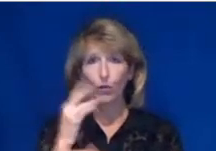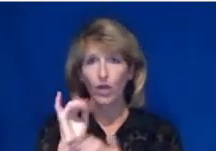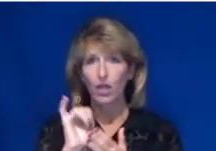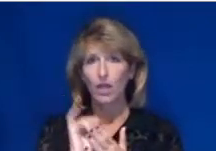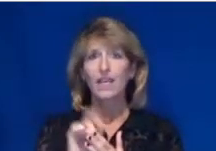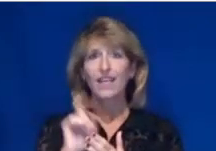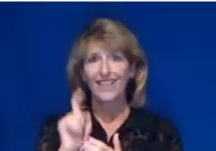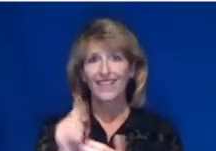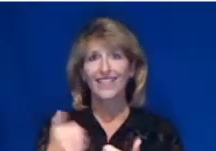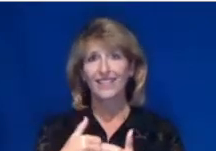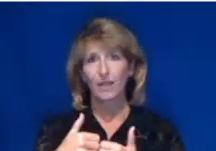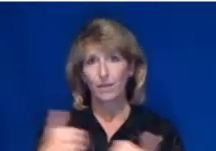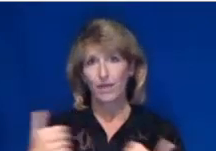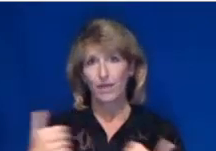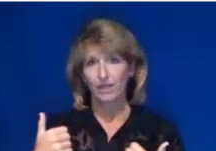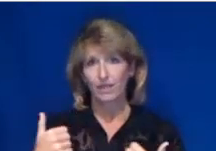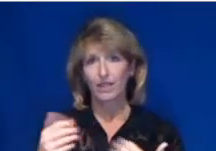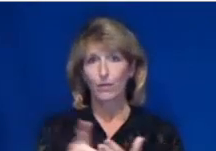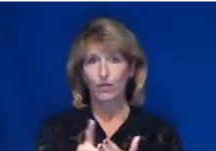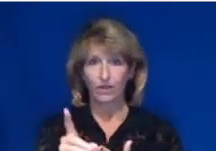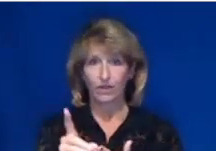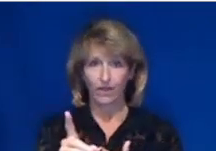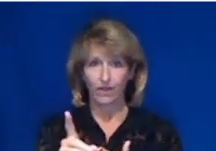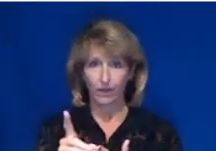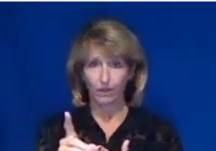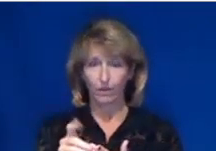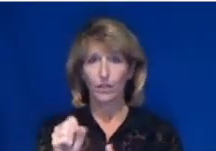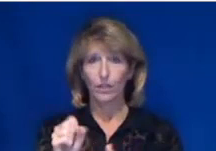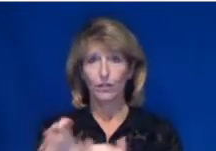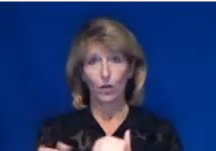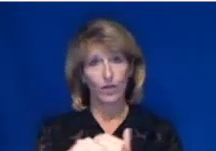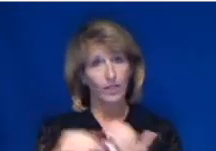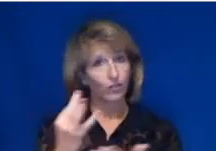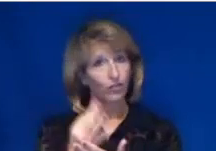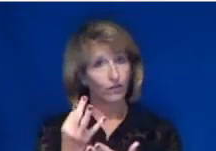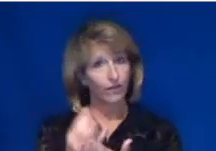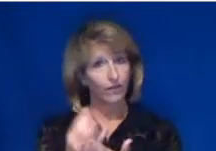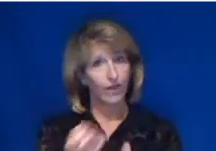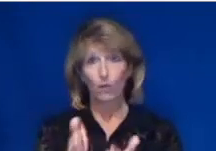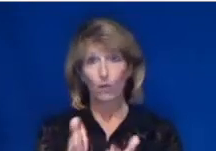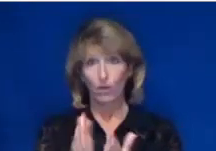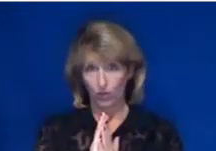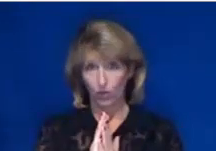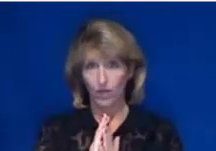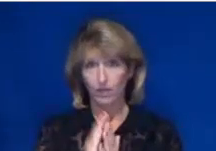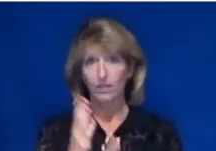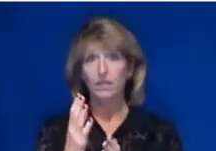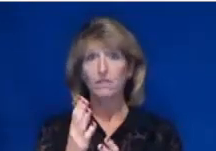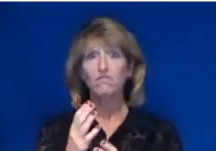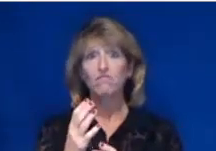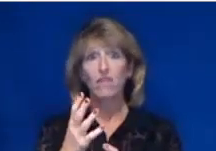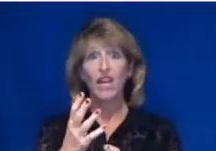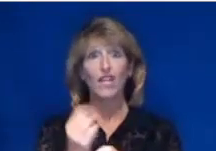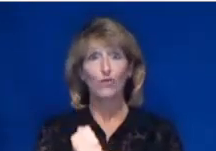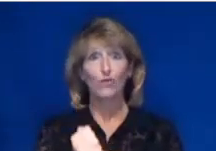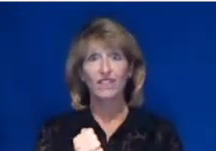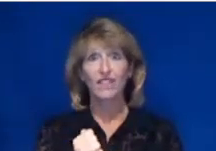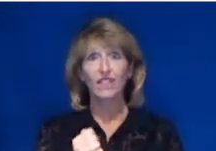this screener. This did not include deaf and hard of hearing people because we had gotten grant